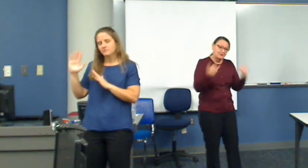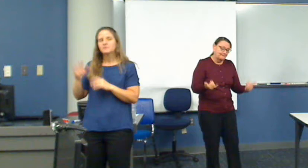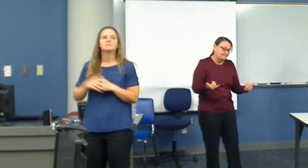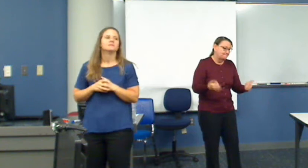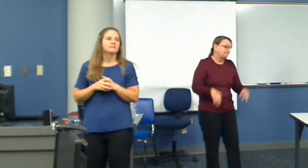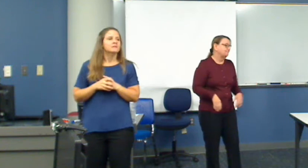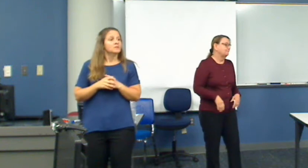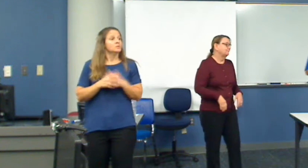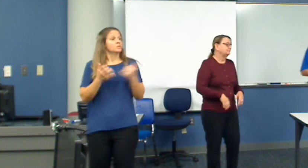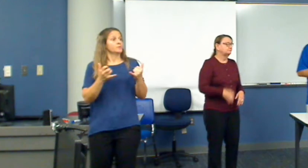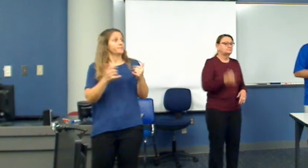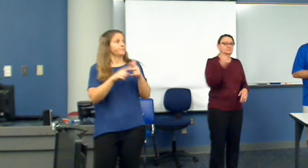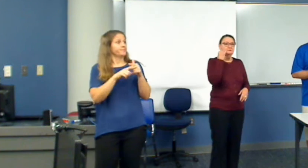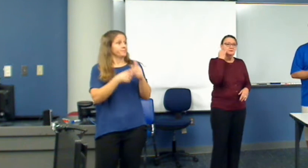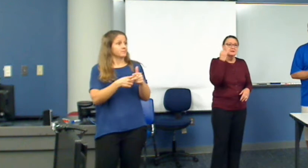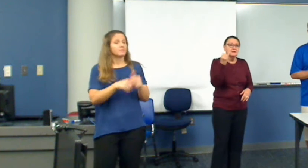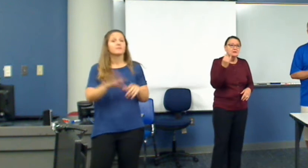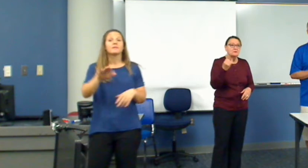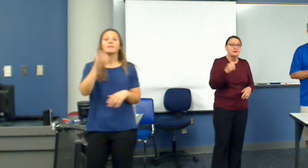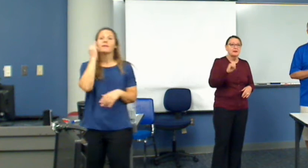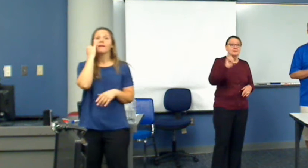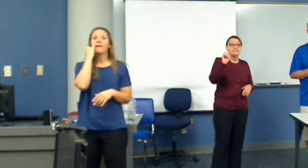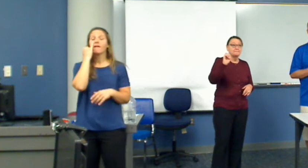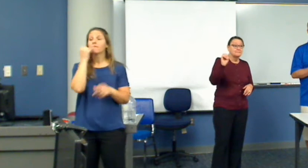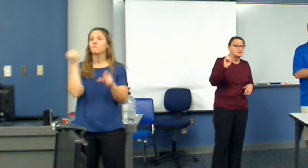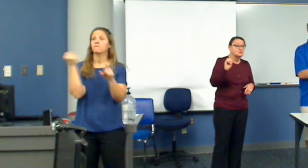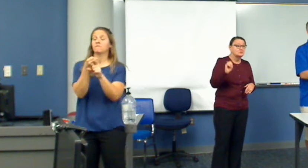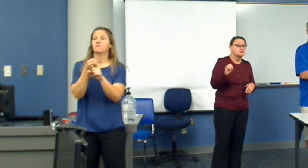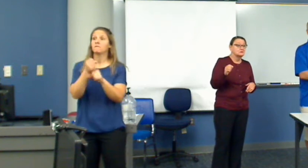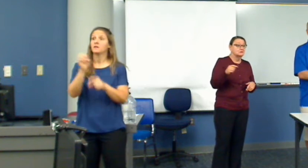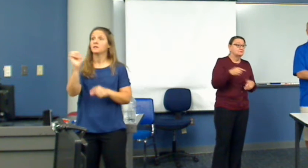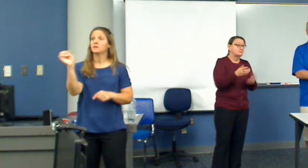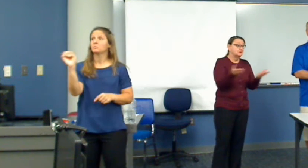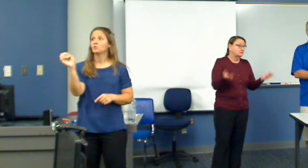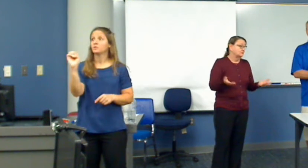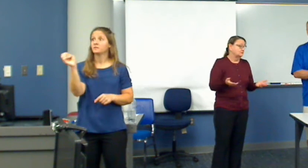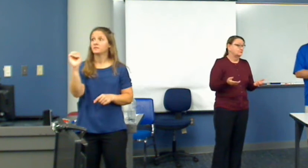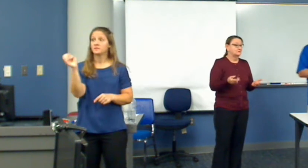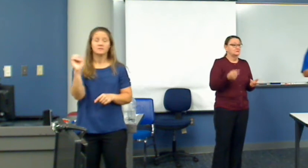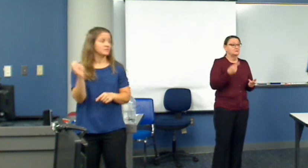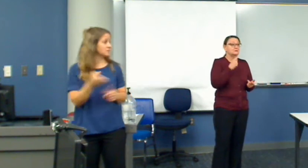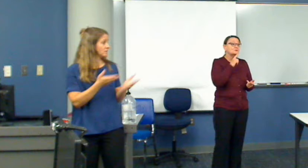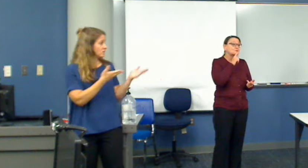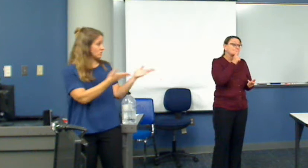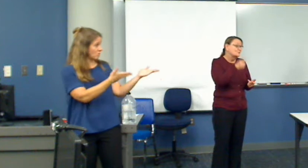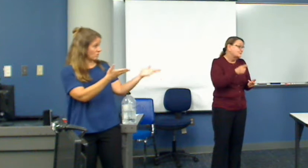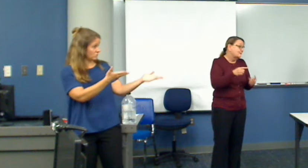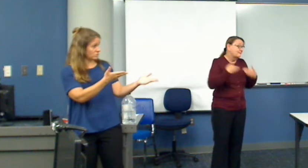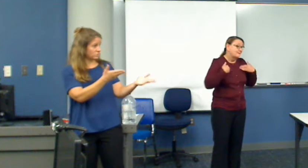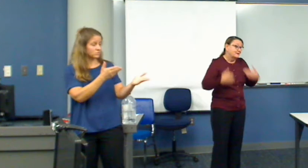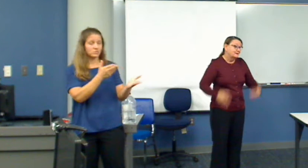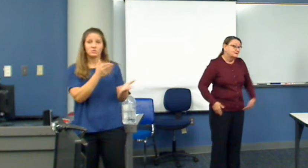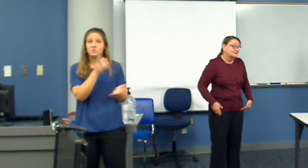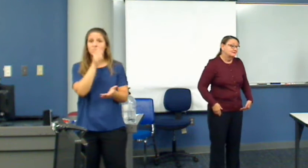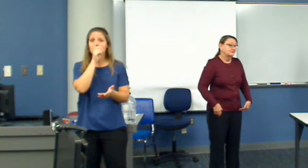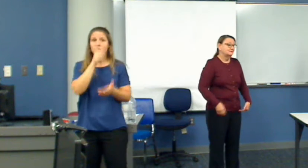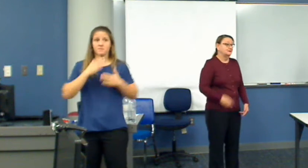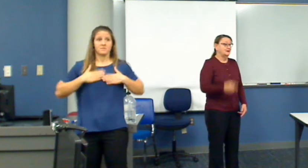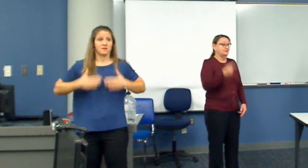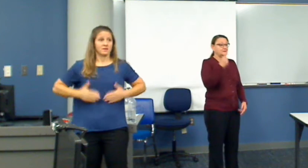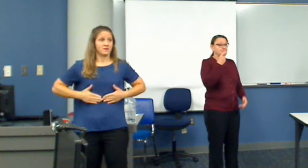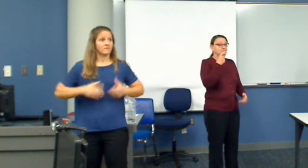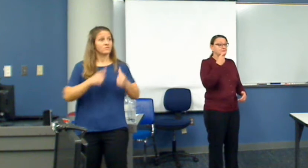if we came into an emergency here and these were real bodies, the first thing you have to do is recognize emergency